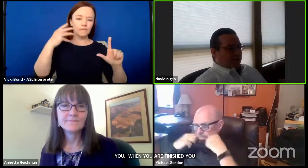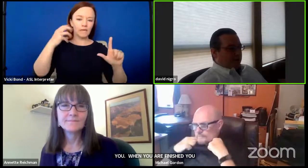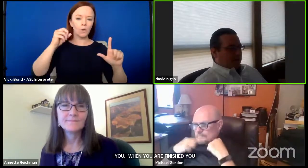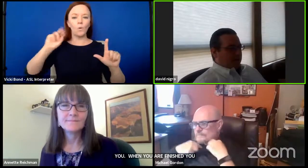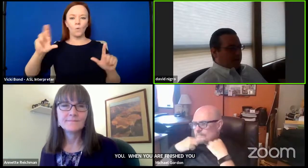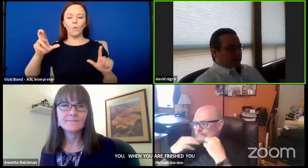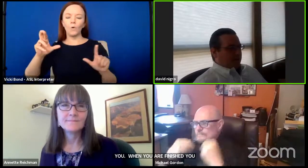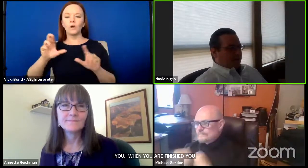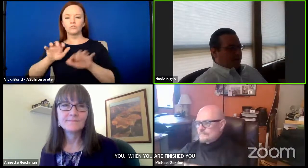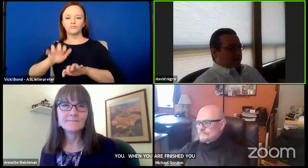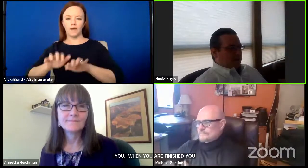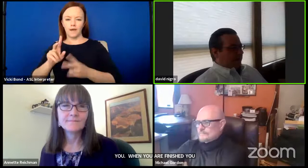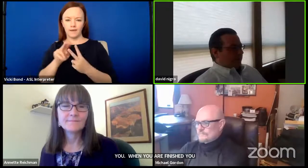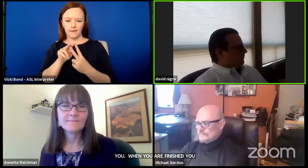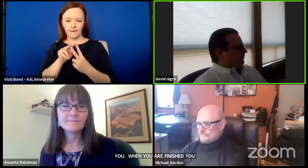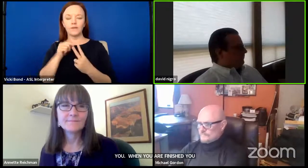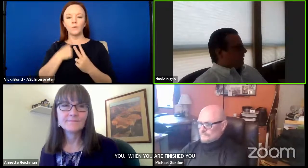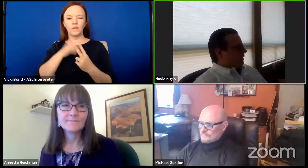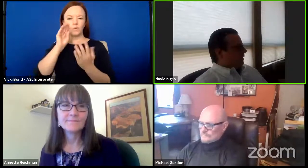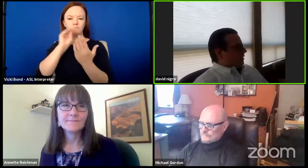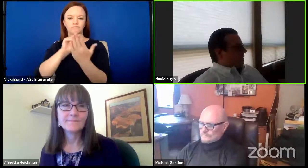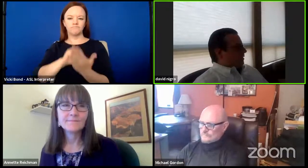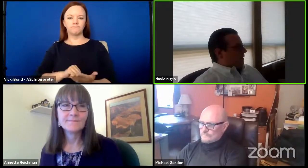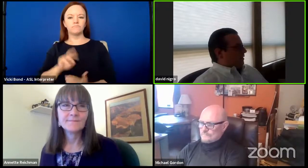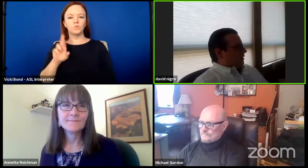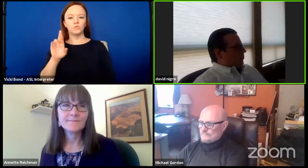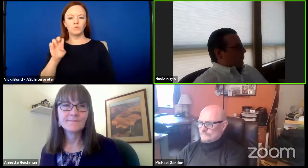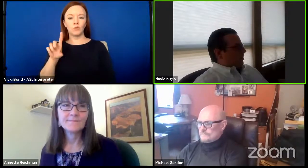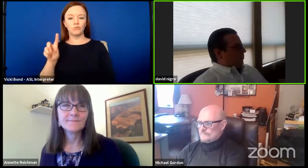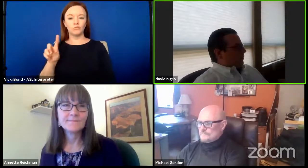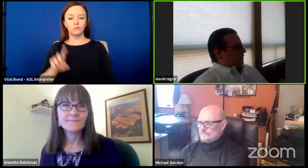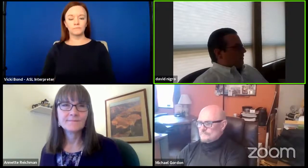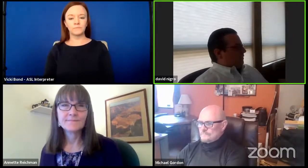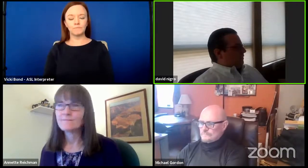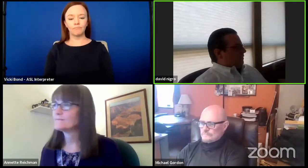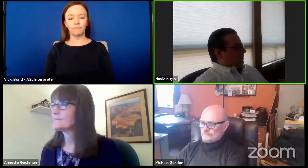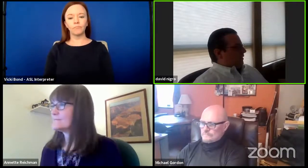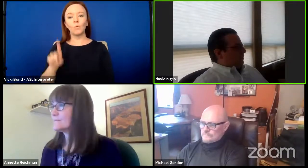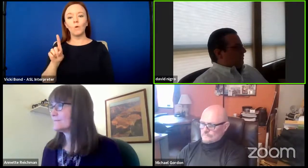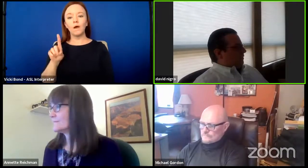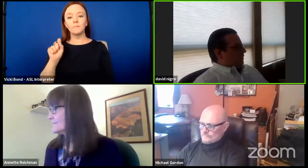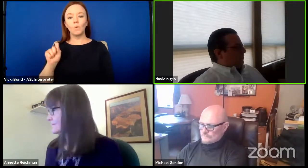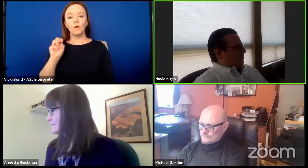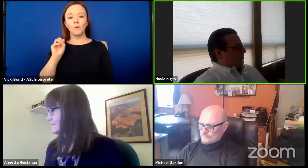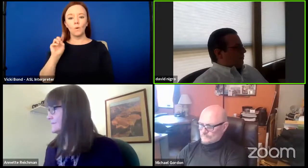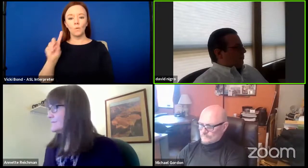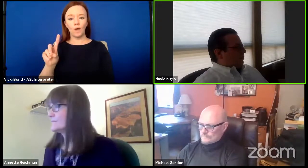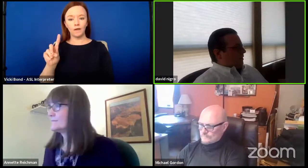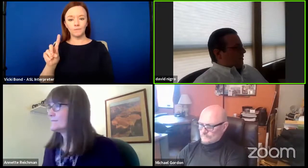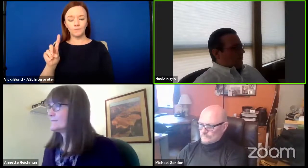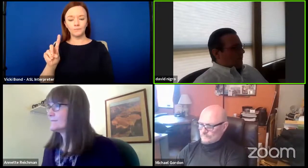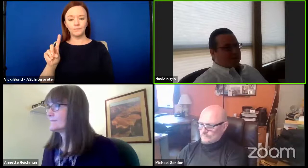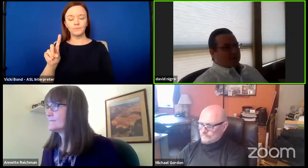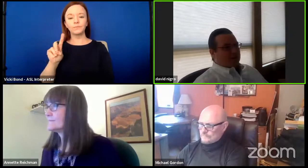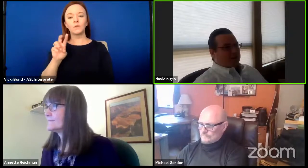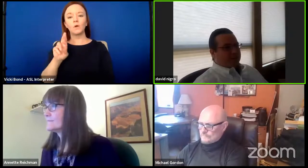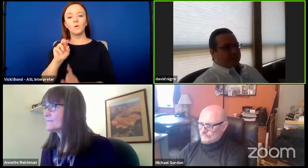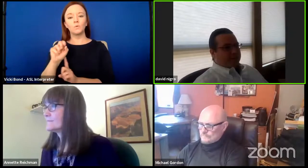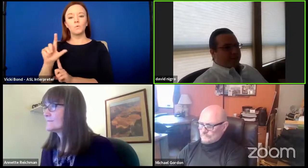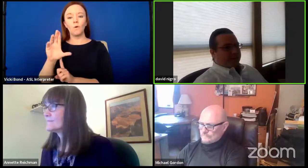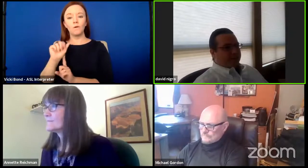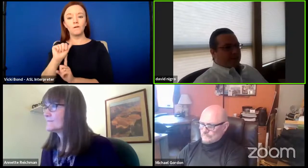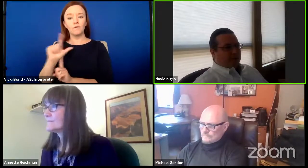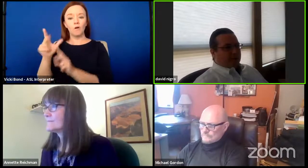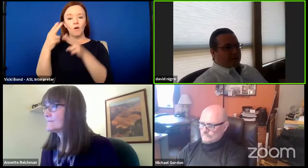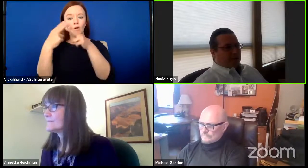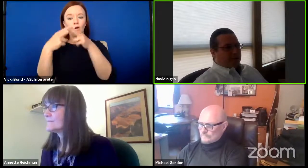and we'll record the records that way. So item 1.01, we need the roll call.